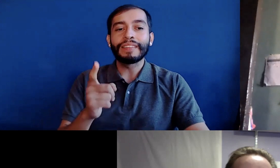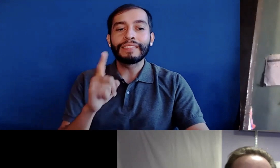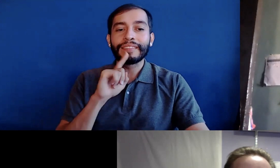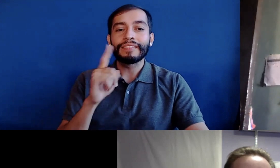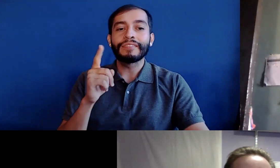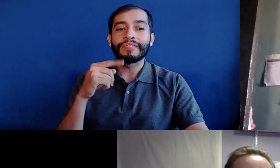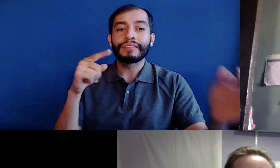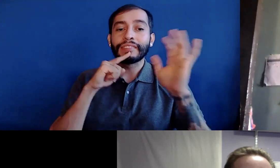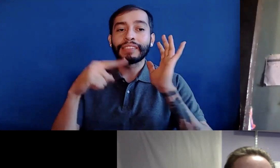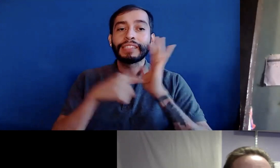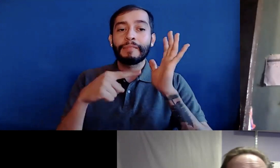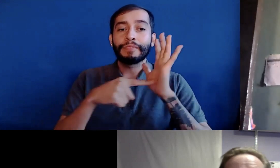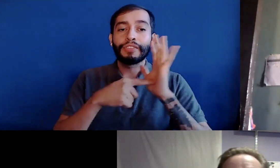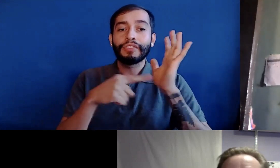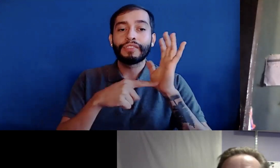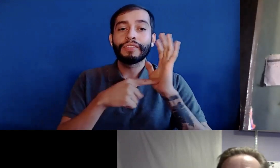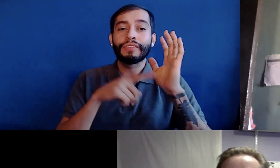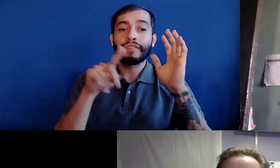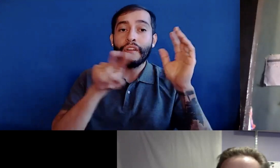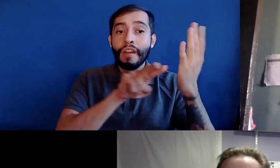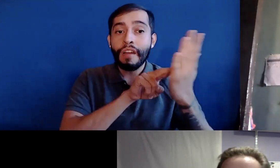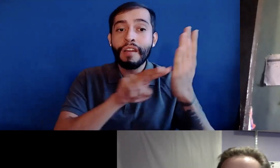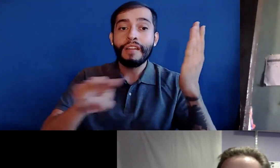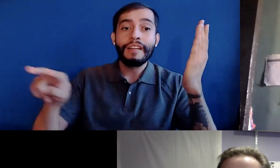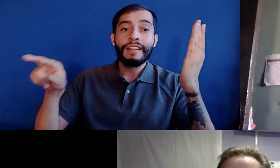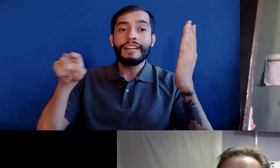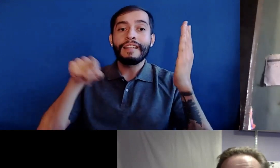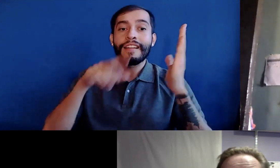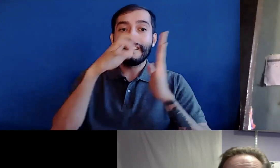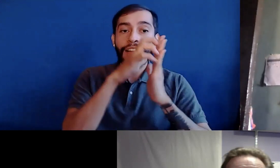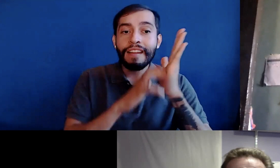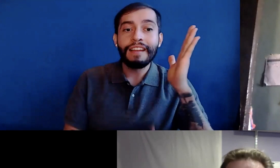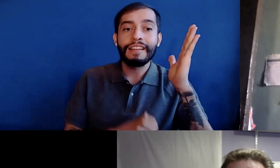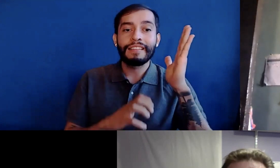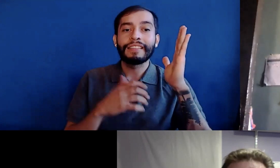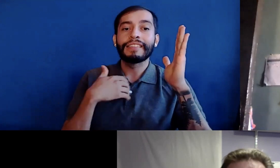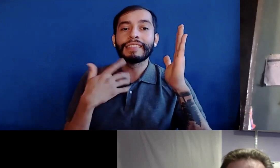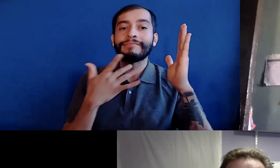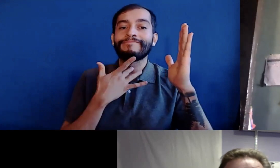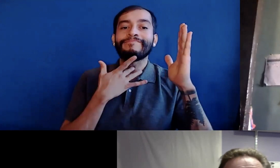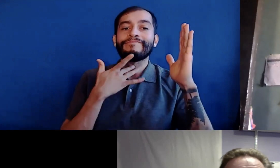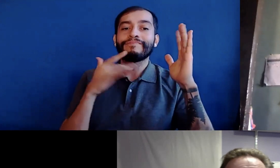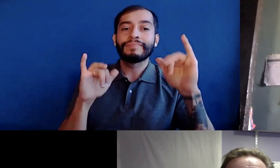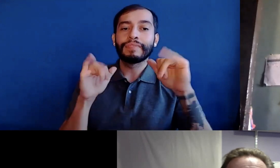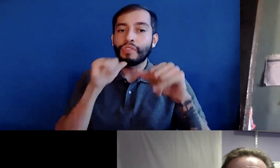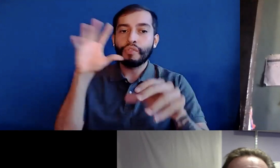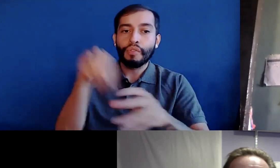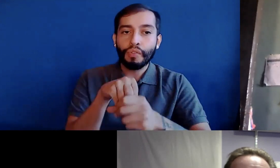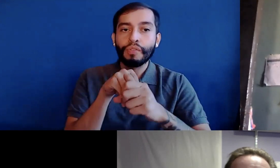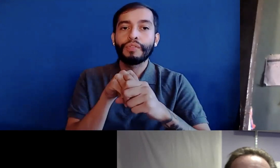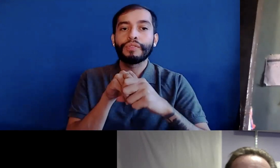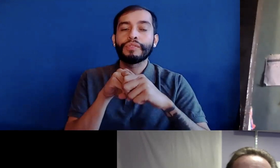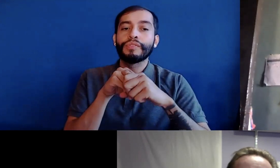And you know, I've been thinking about it a lot, and so I'm really glad you asked that question because I think it's